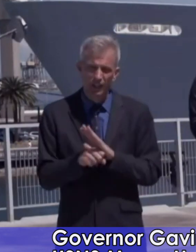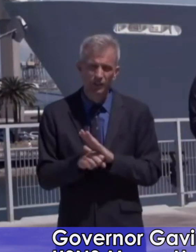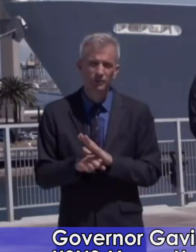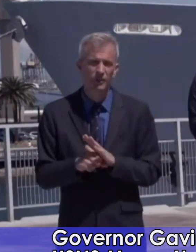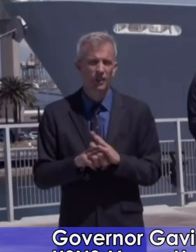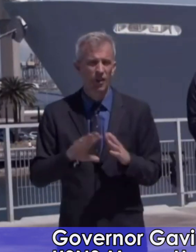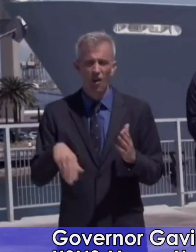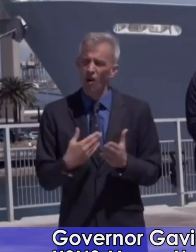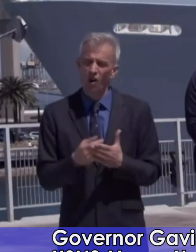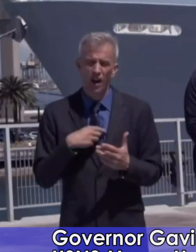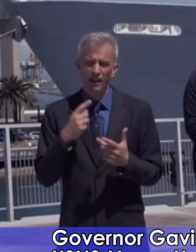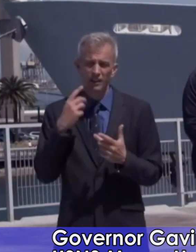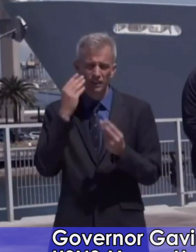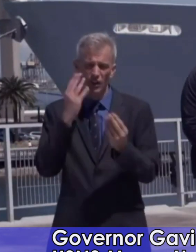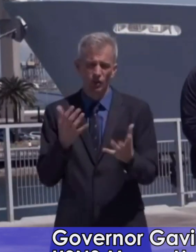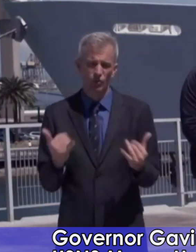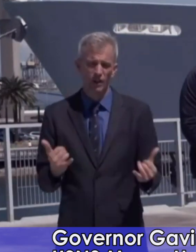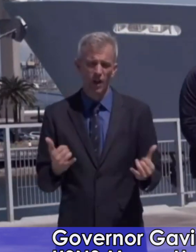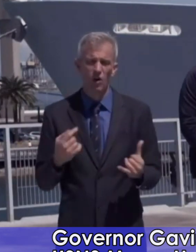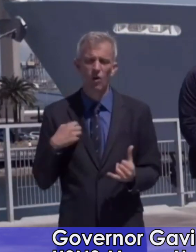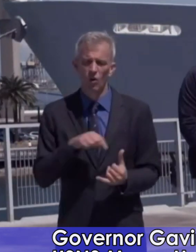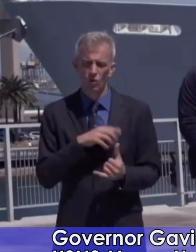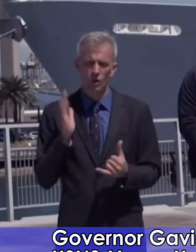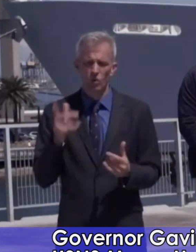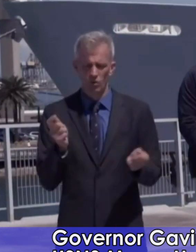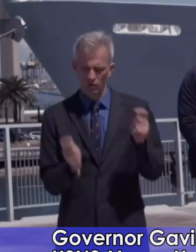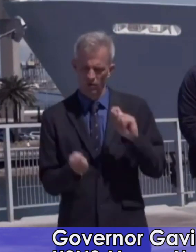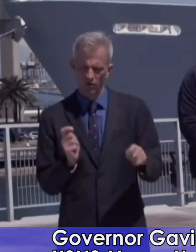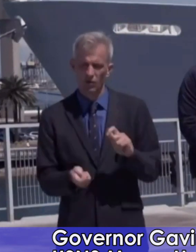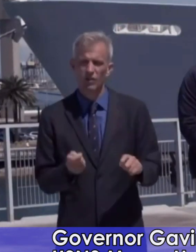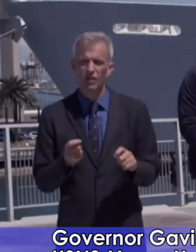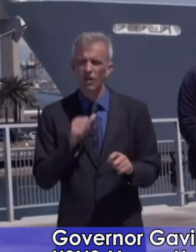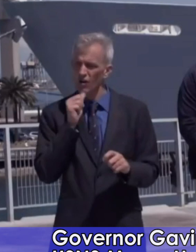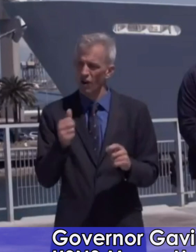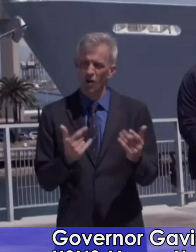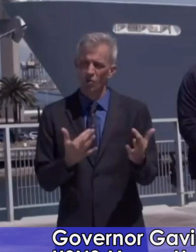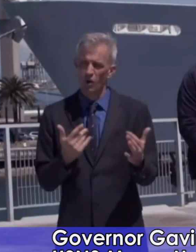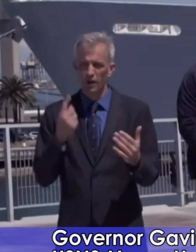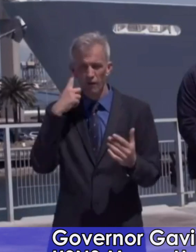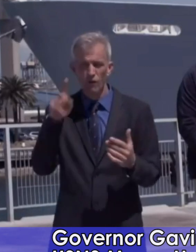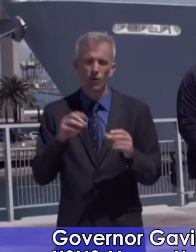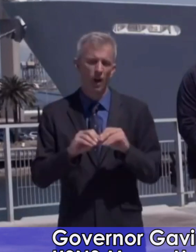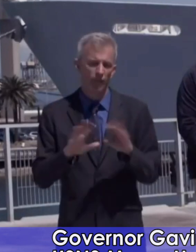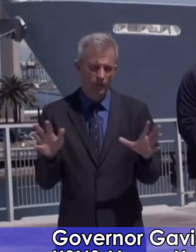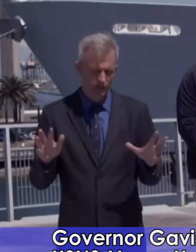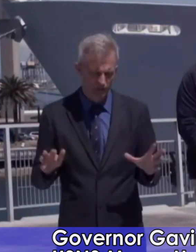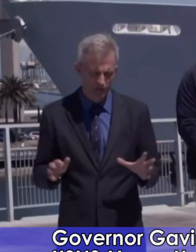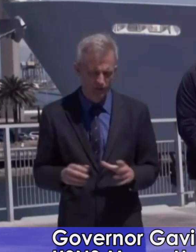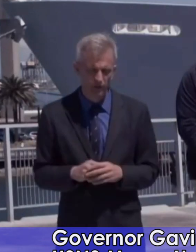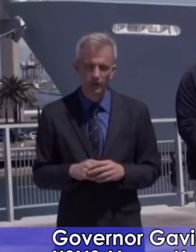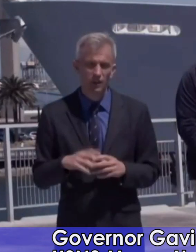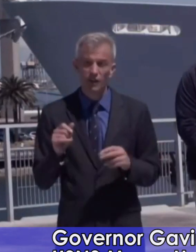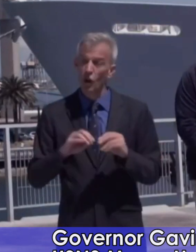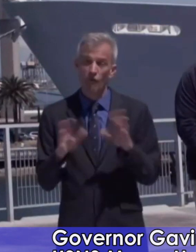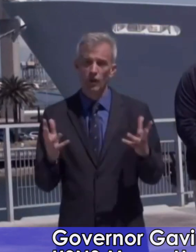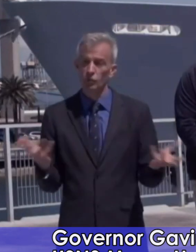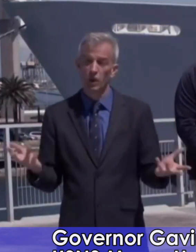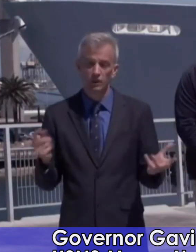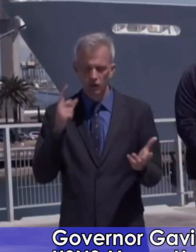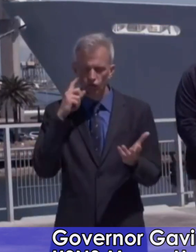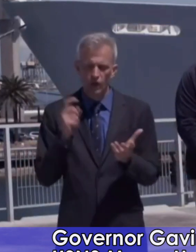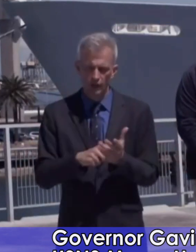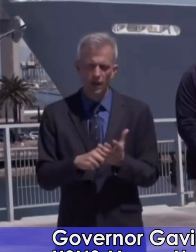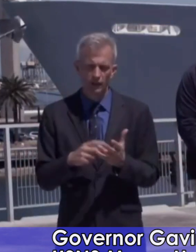can say is we will be making adjustments in real time, not waiting for the obvious, which is recognizing that there's